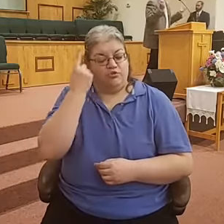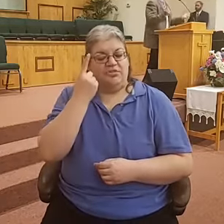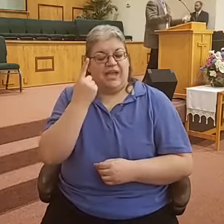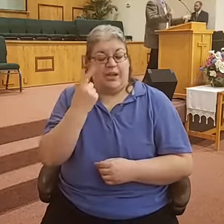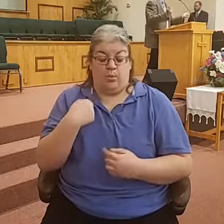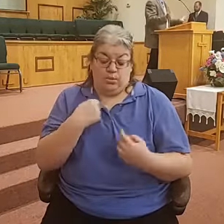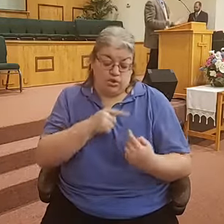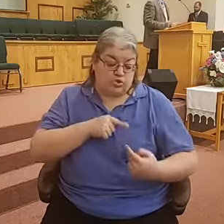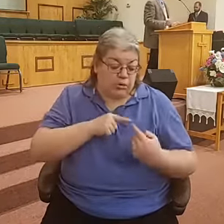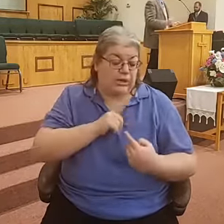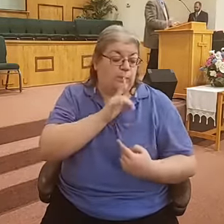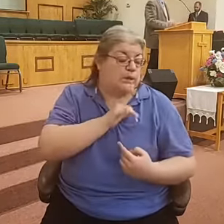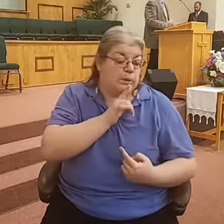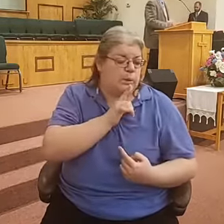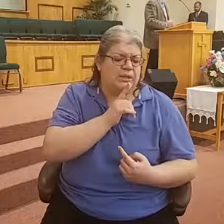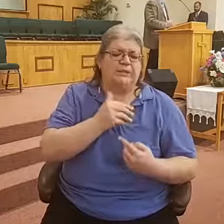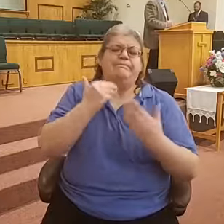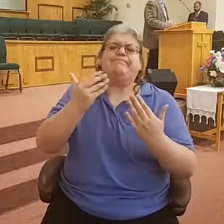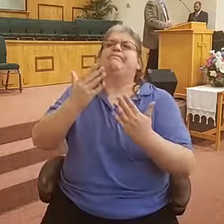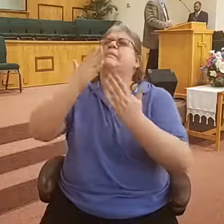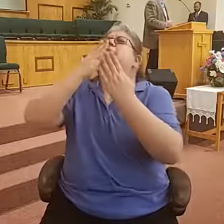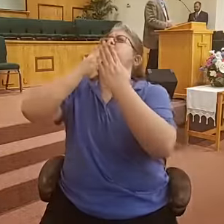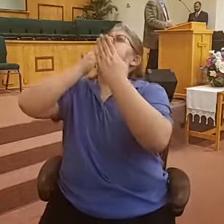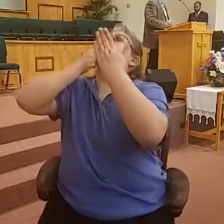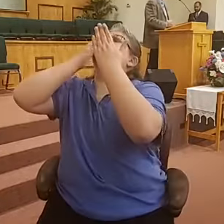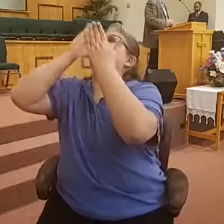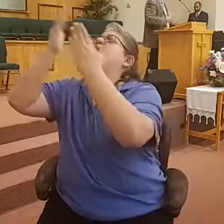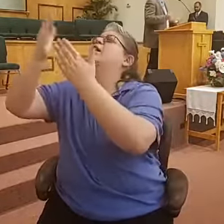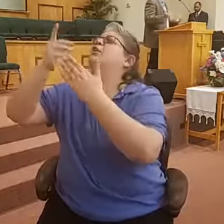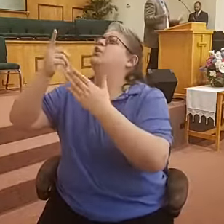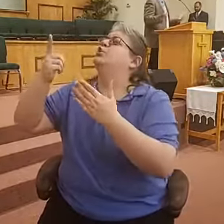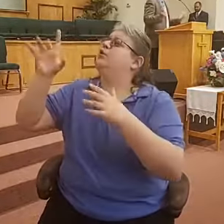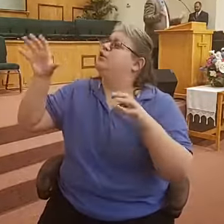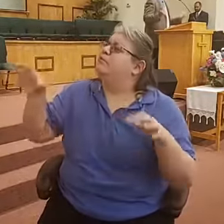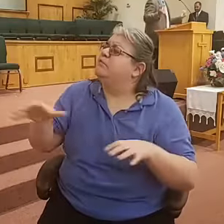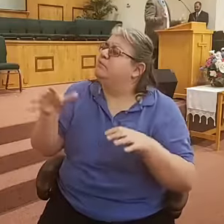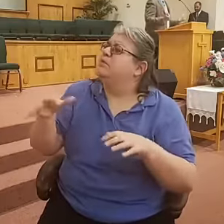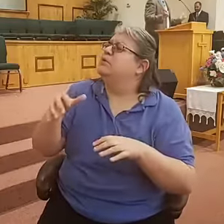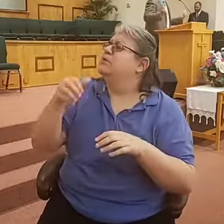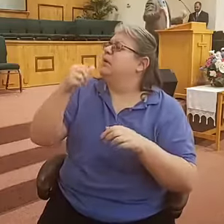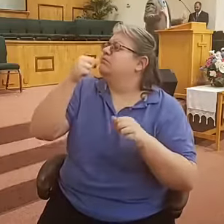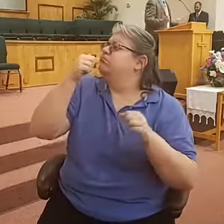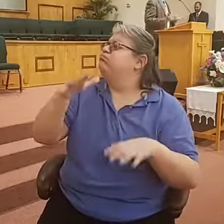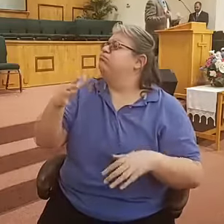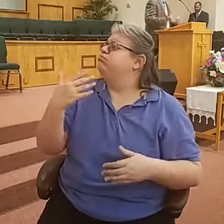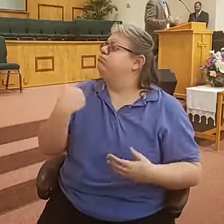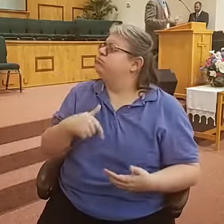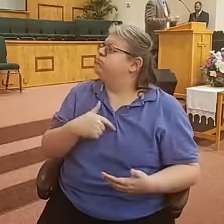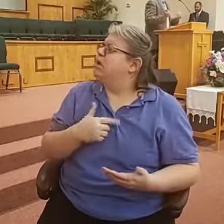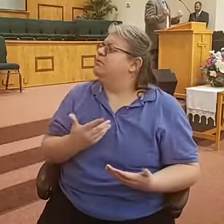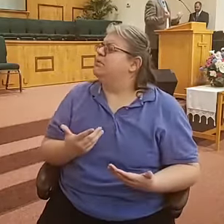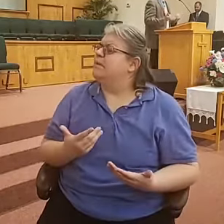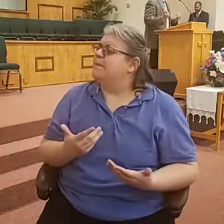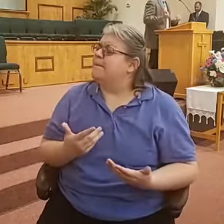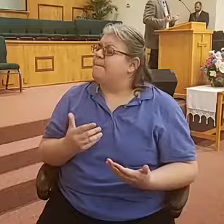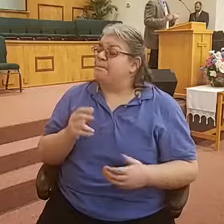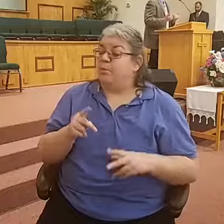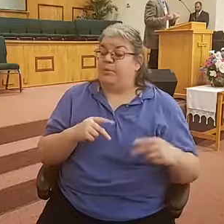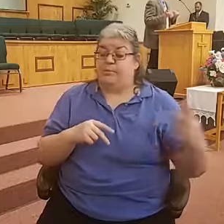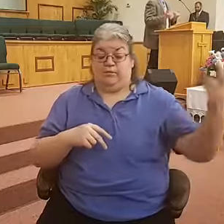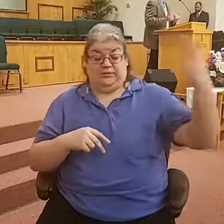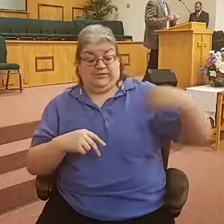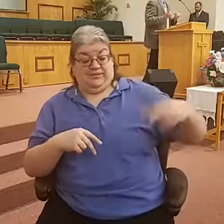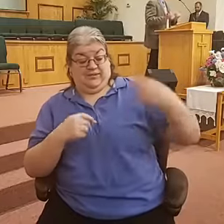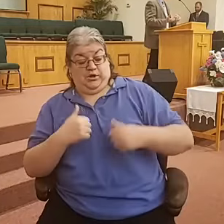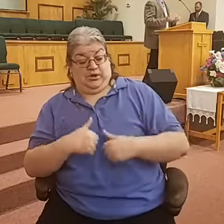up our voice in thanks for what you've done for us. May people, when they see our lives, see the